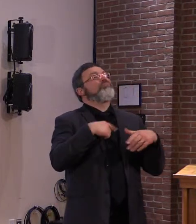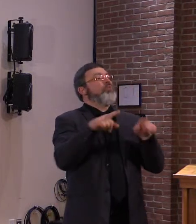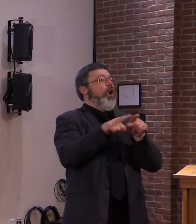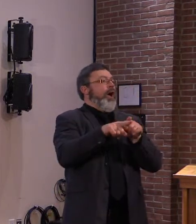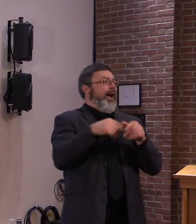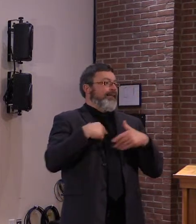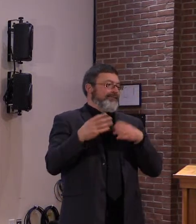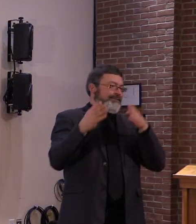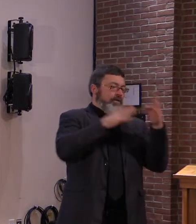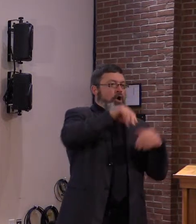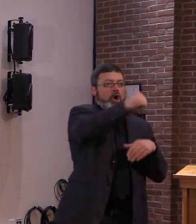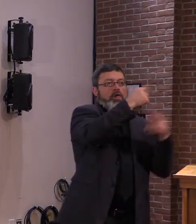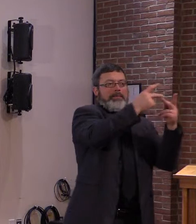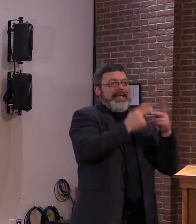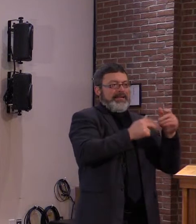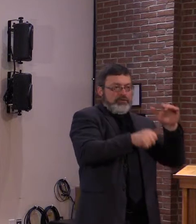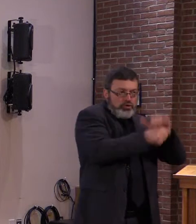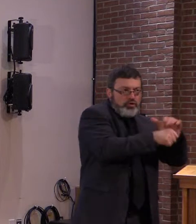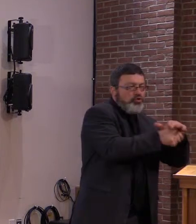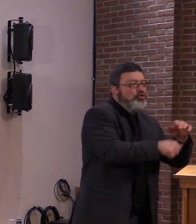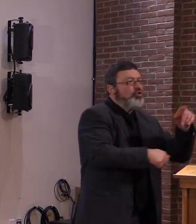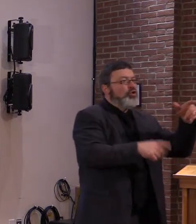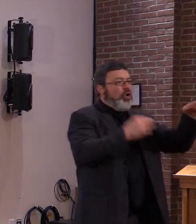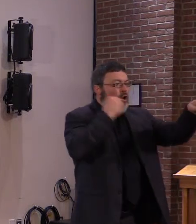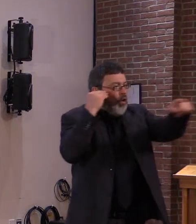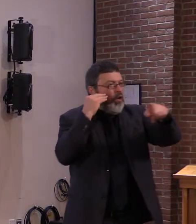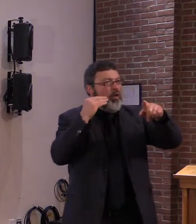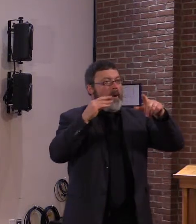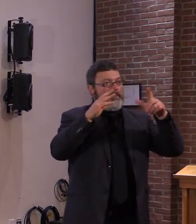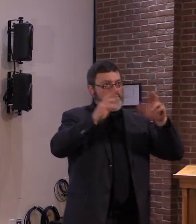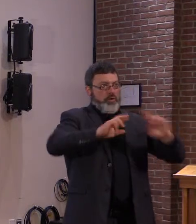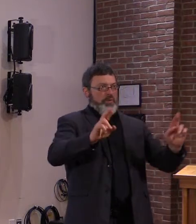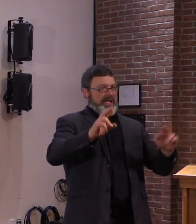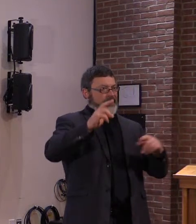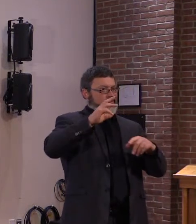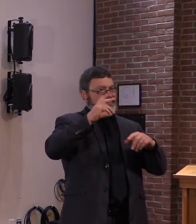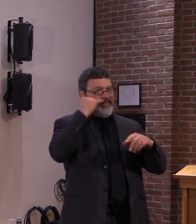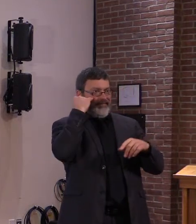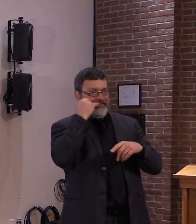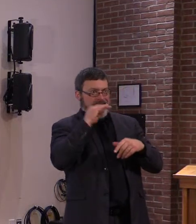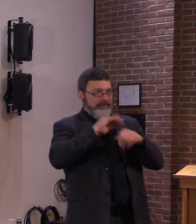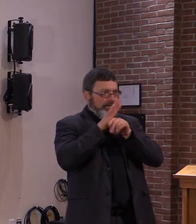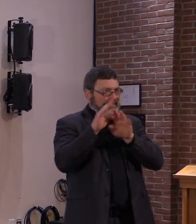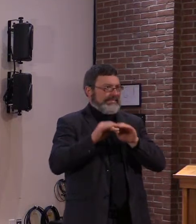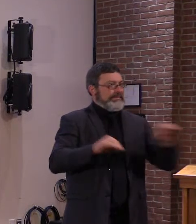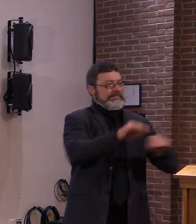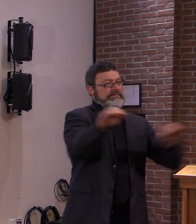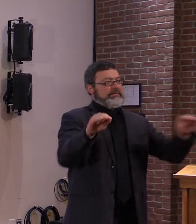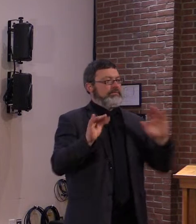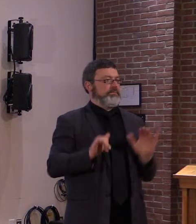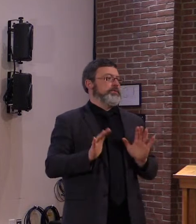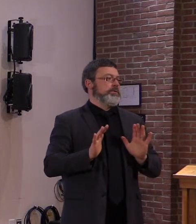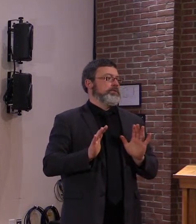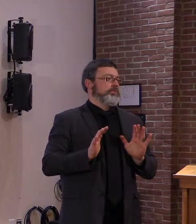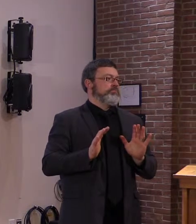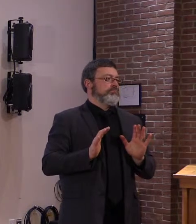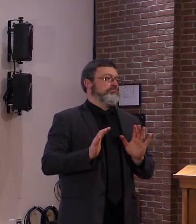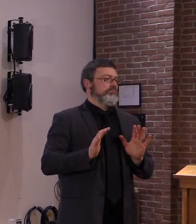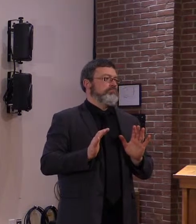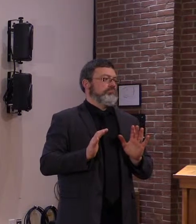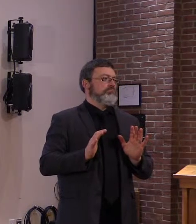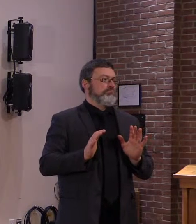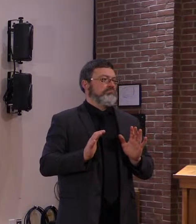Obviously, the outbreak at the Rutland facility wasn't disclosed until it was brought up by media. So what can you